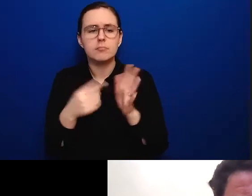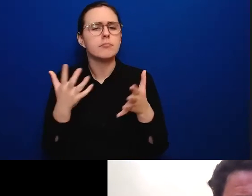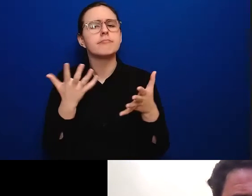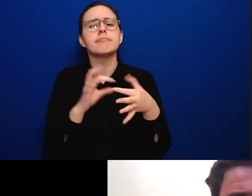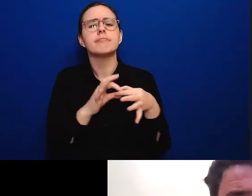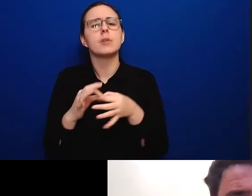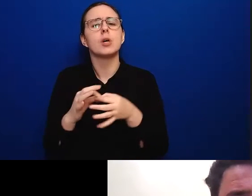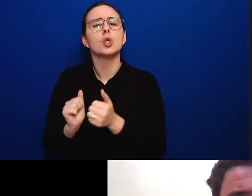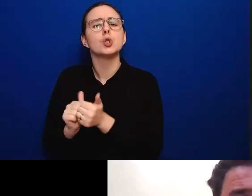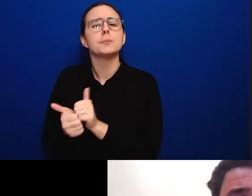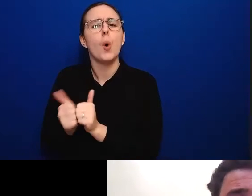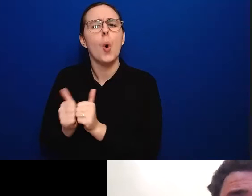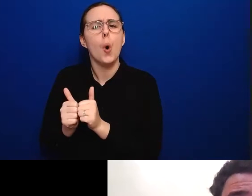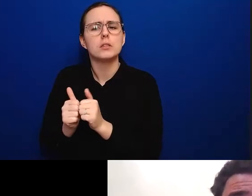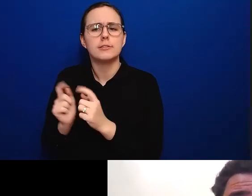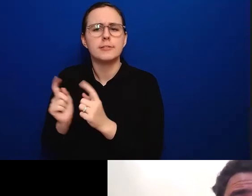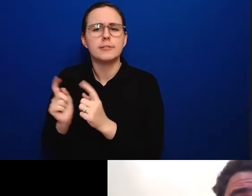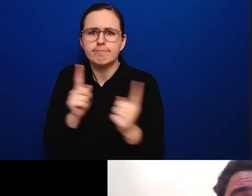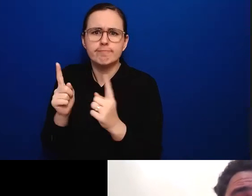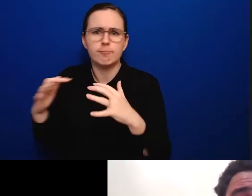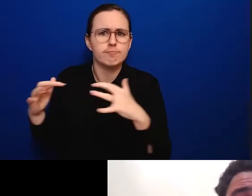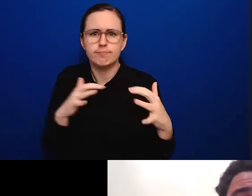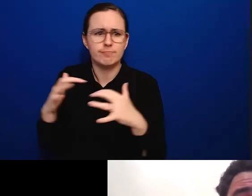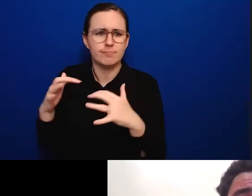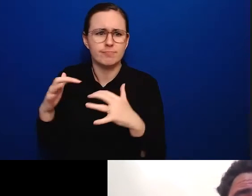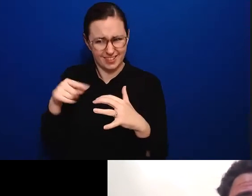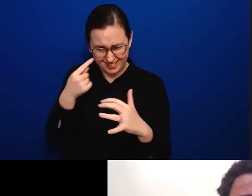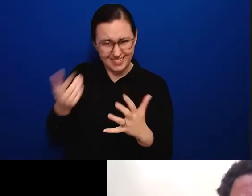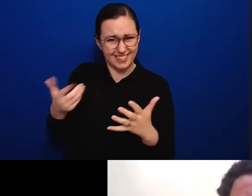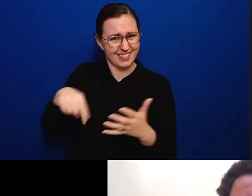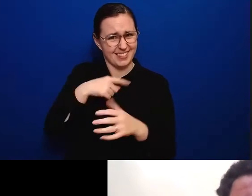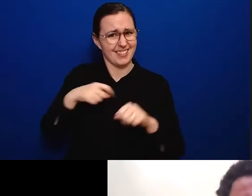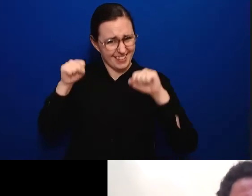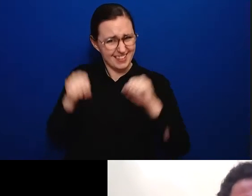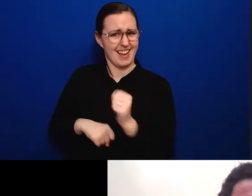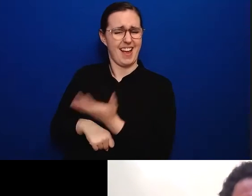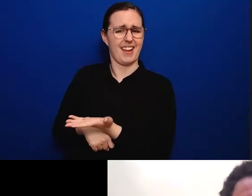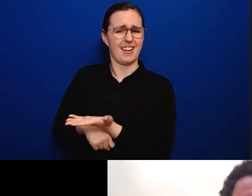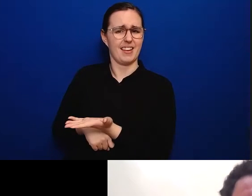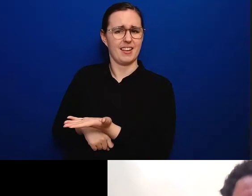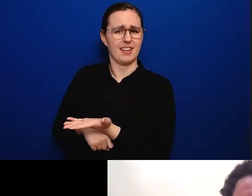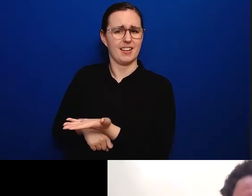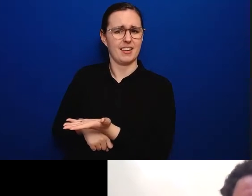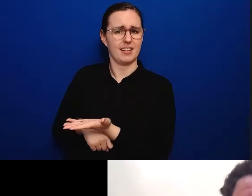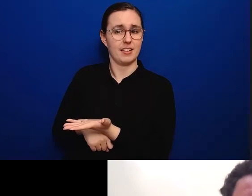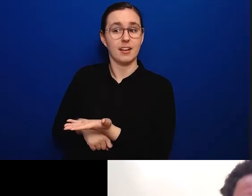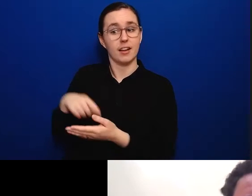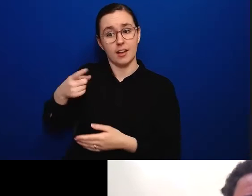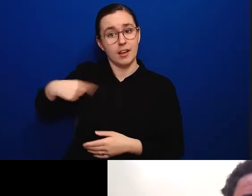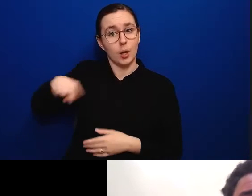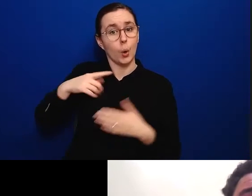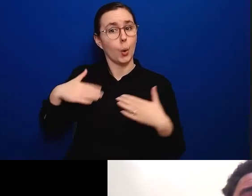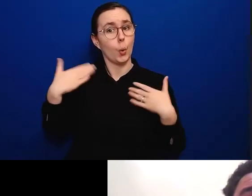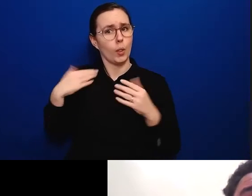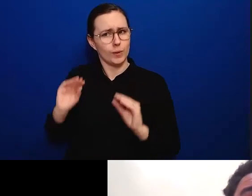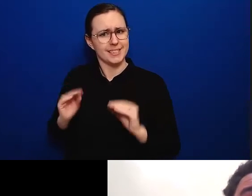Innovation and advocacy for youth with disabilities. And innovation in advocacy for youth with disabilities so that they can participate on the equal basis with others. I think